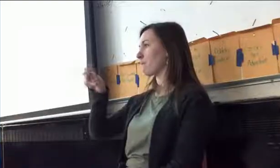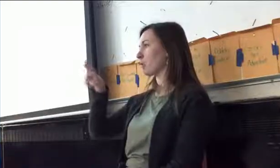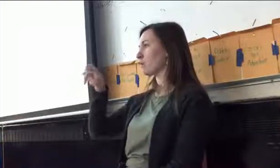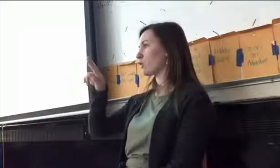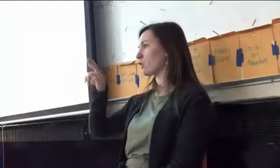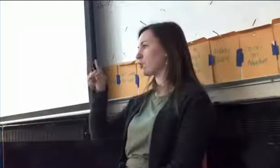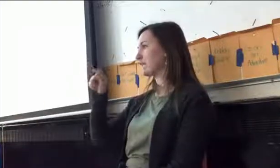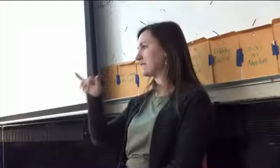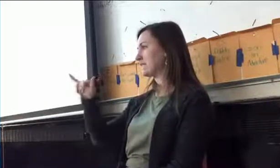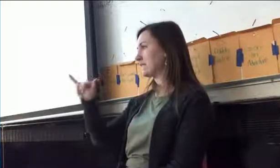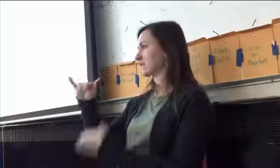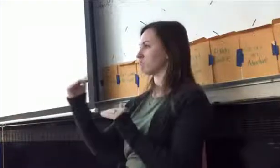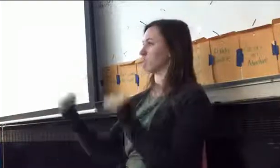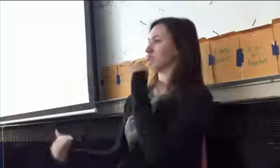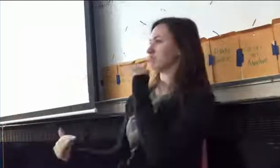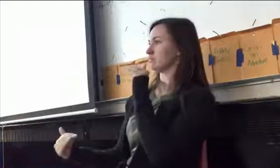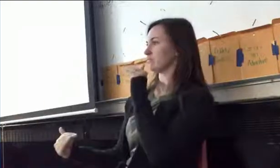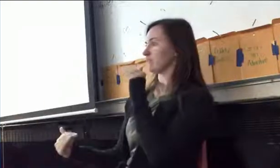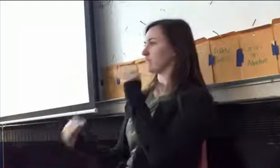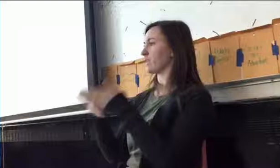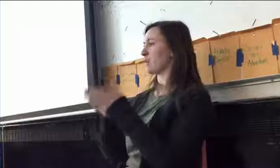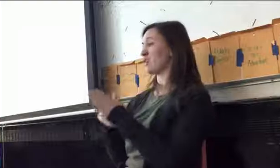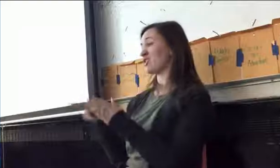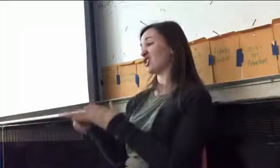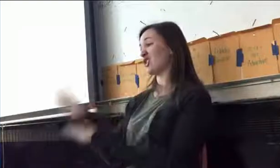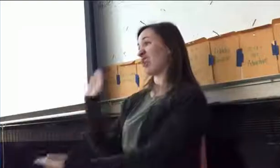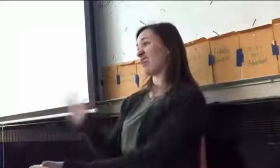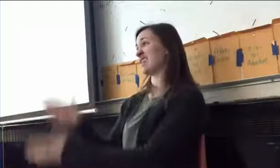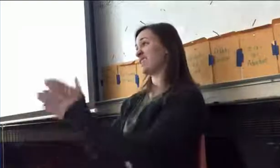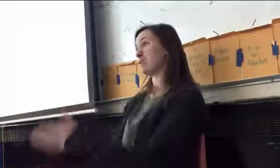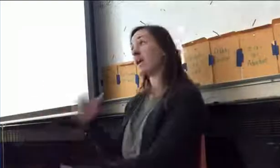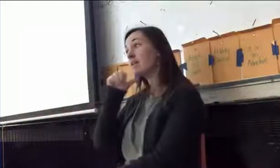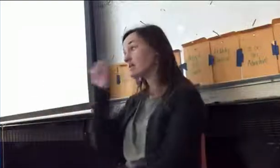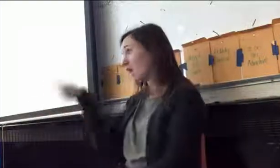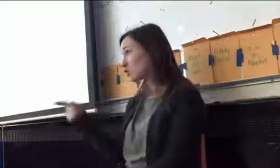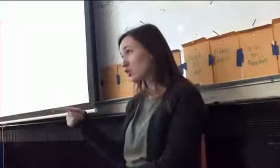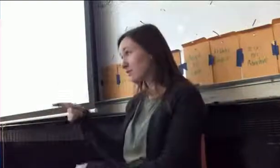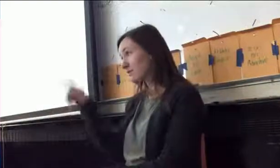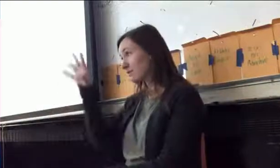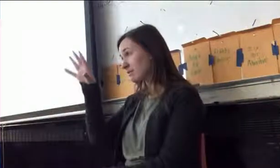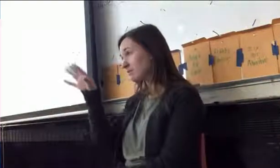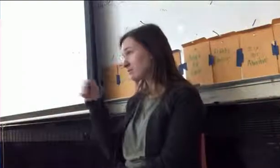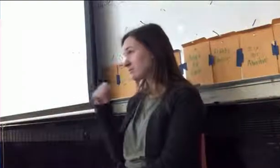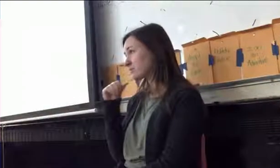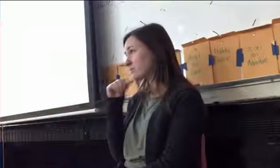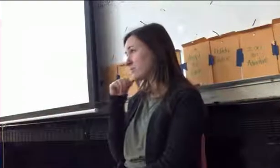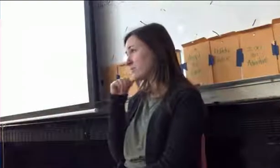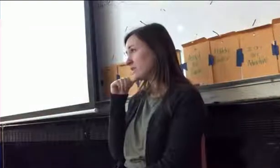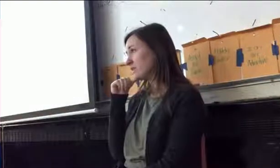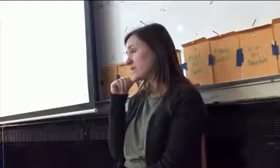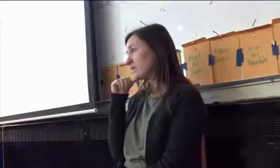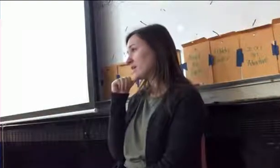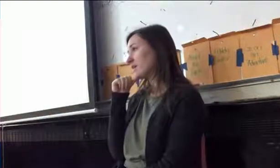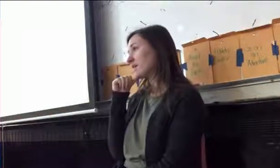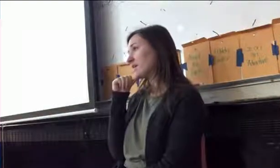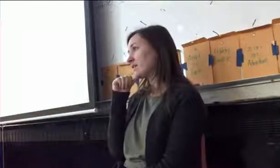lesser of a person. Now, this isn't just with African Americans. You can also see this as well. This one right here, two people who are